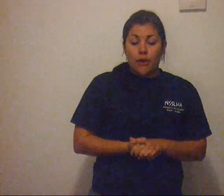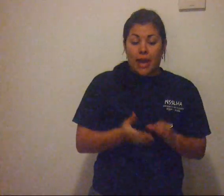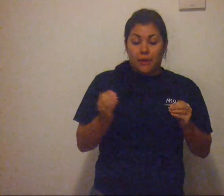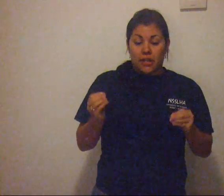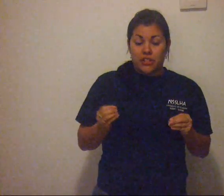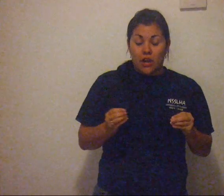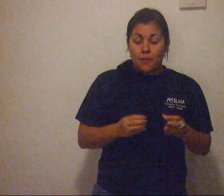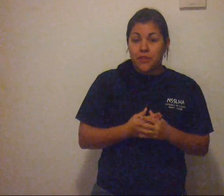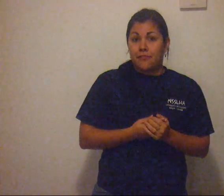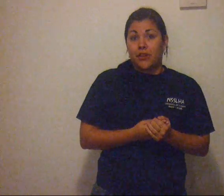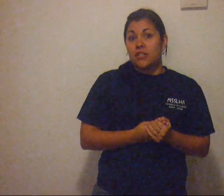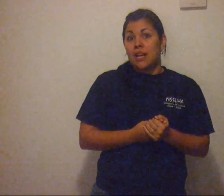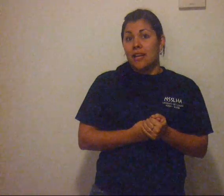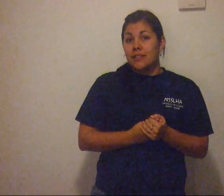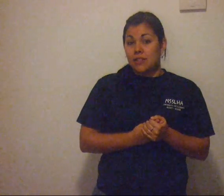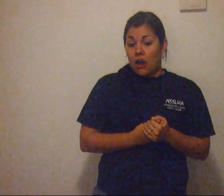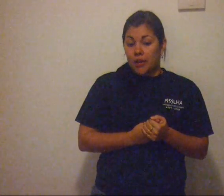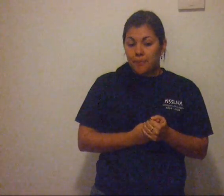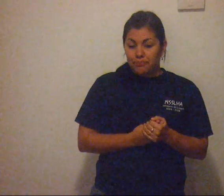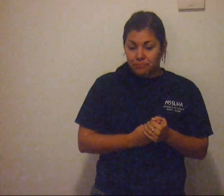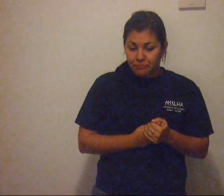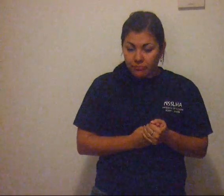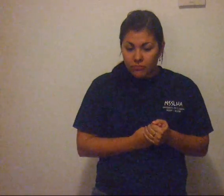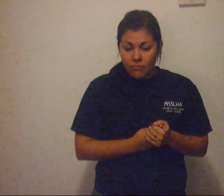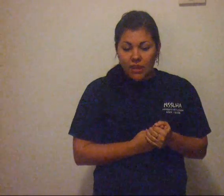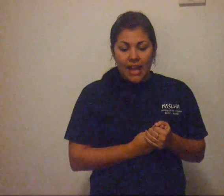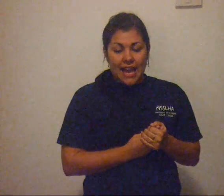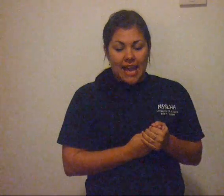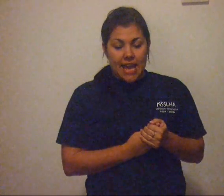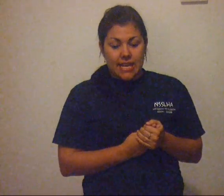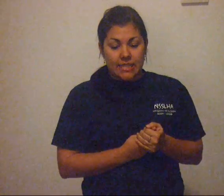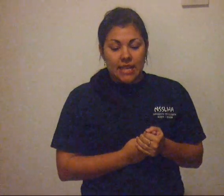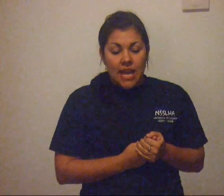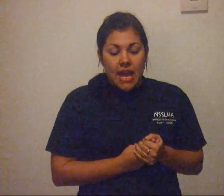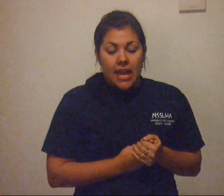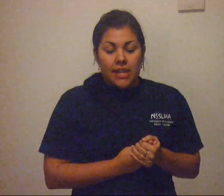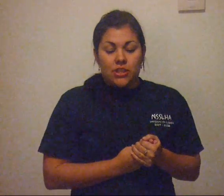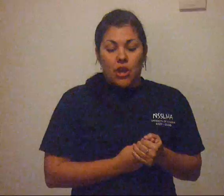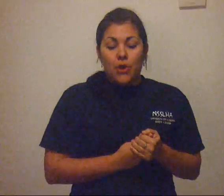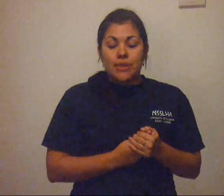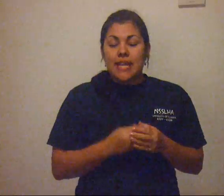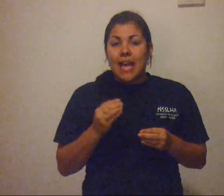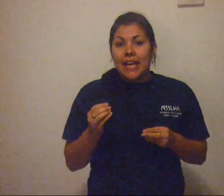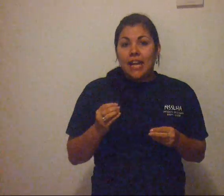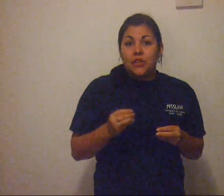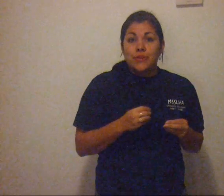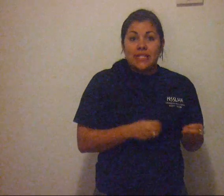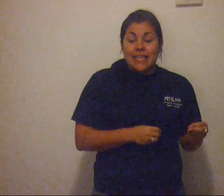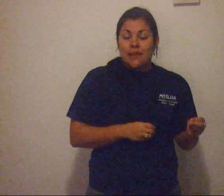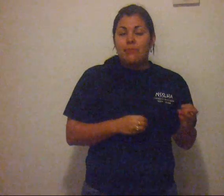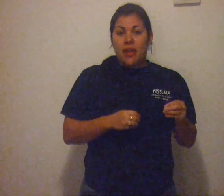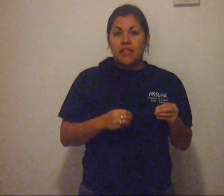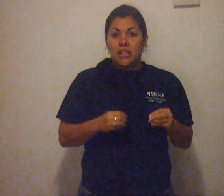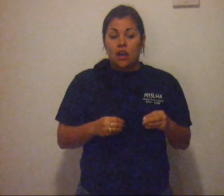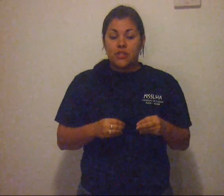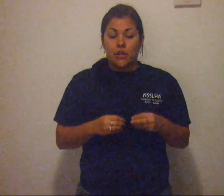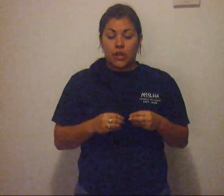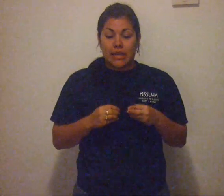Okay, we're going to start out with the first line of the song, and it's "Oh Say Can You See" by the dawn's early